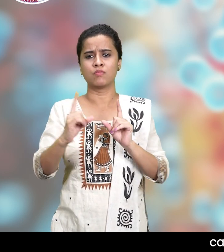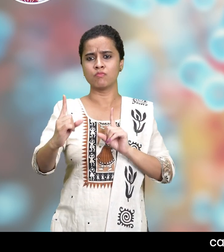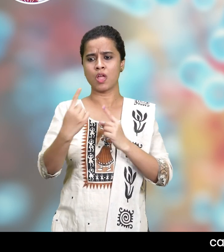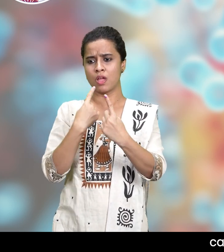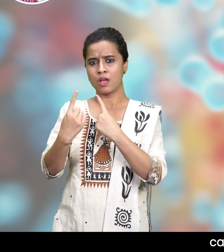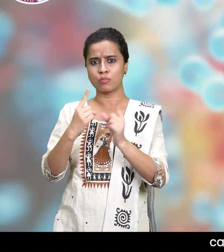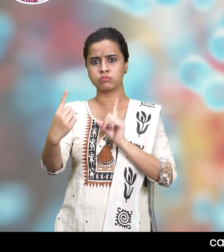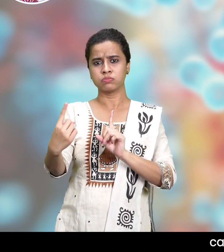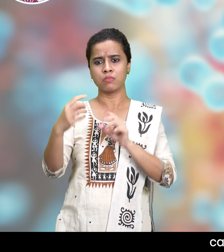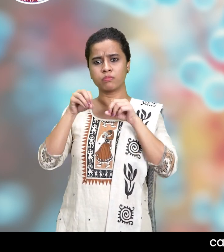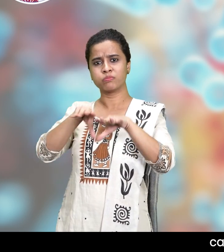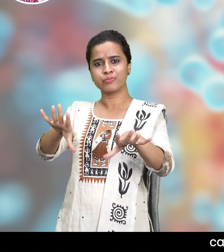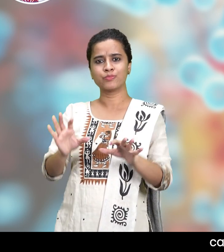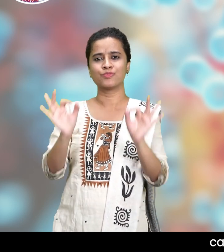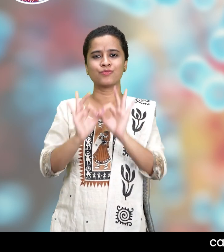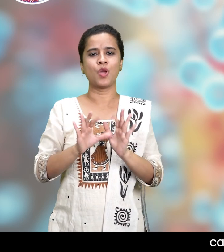contact.